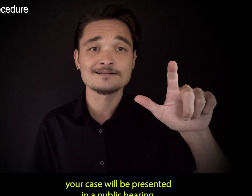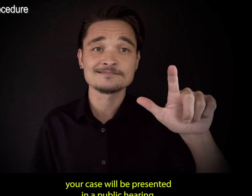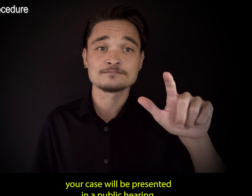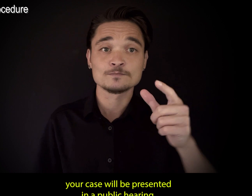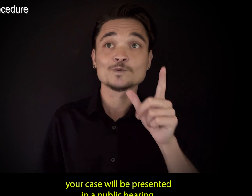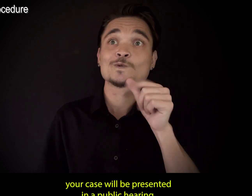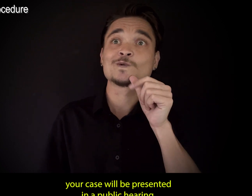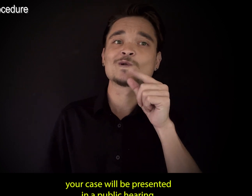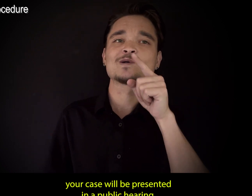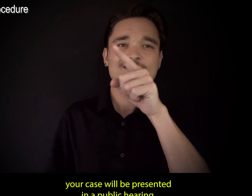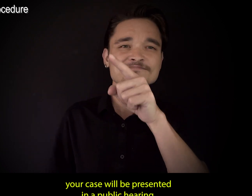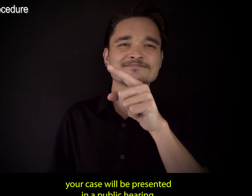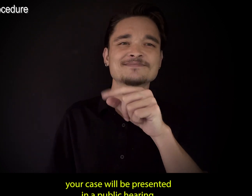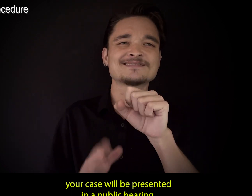be presented in a public hearing.